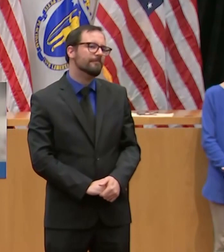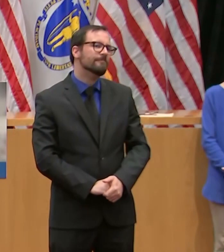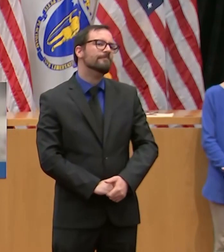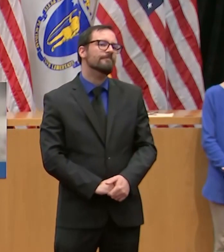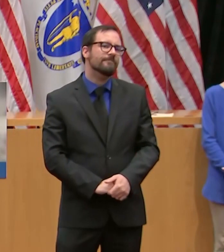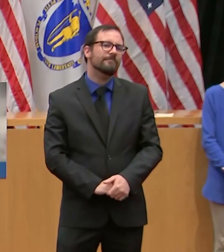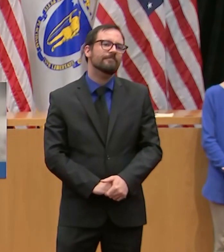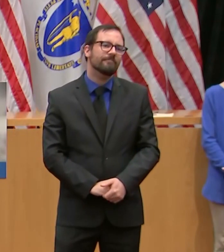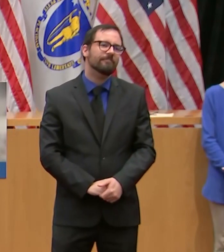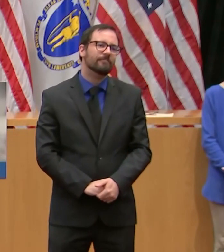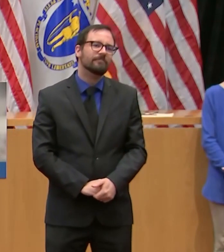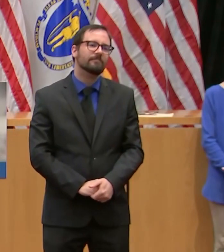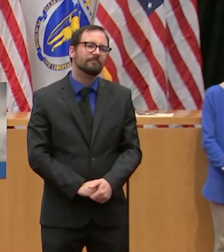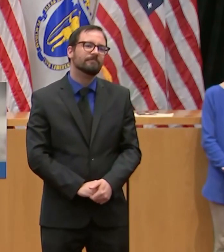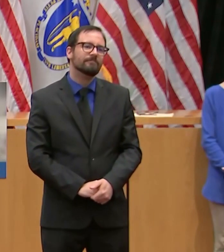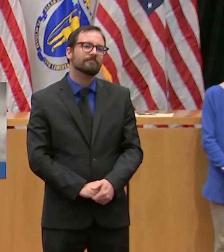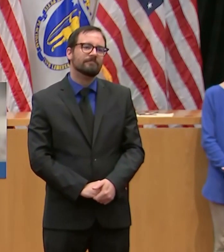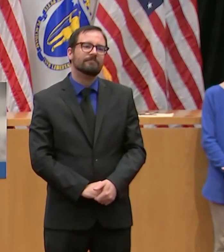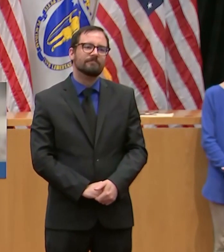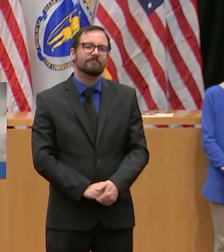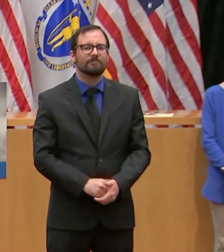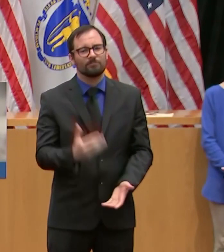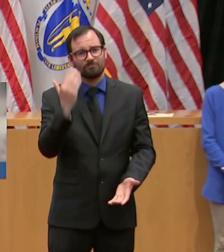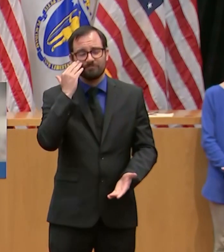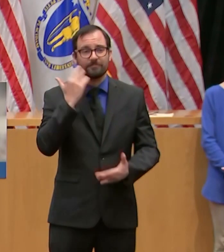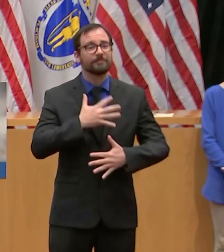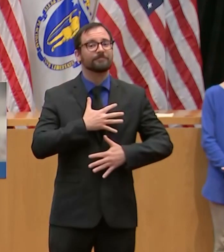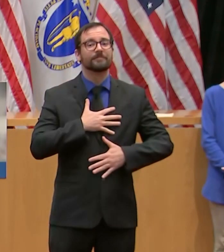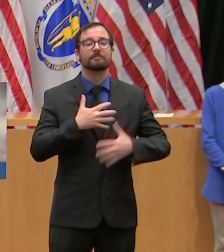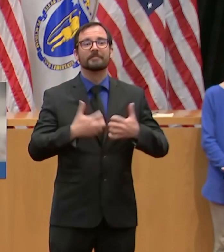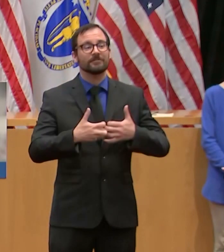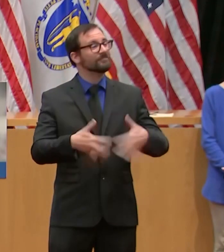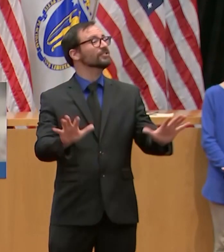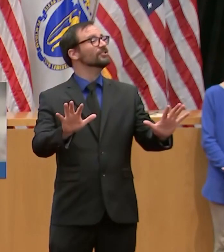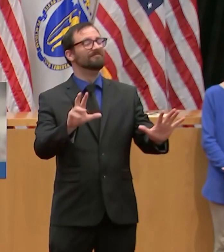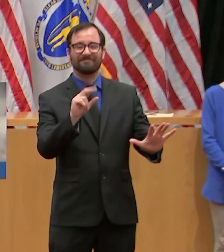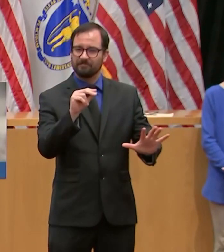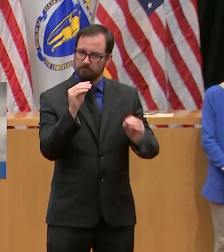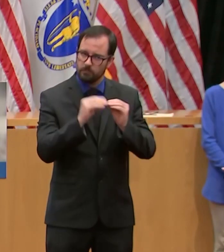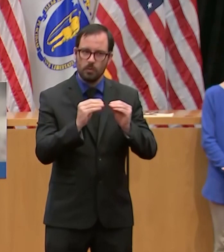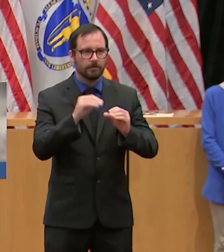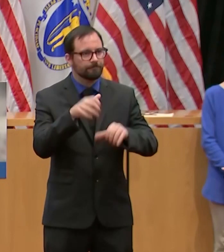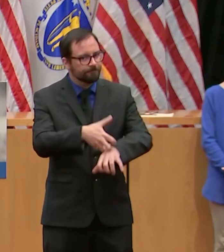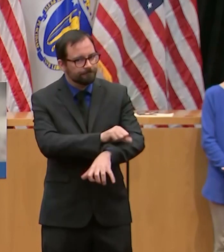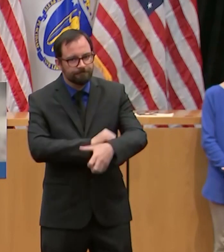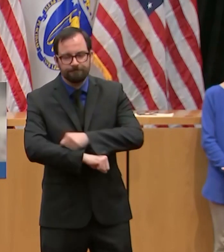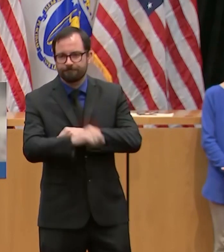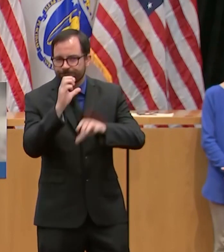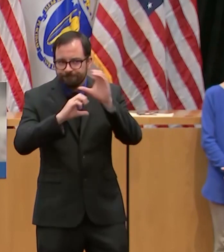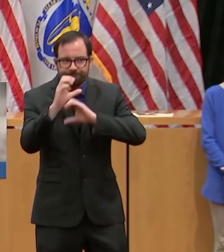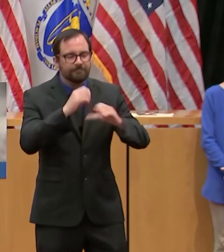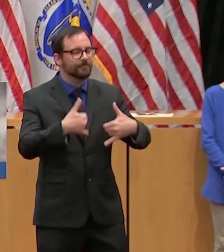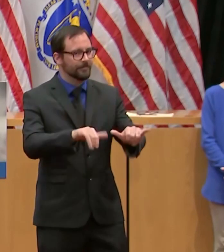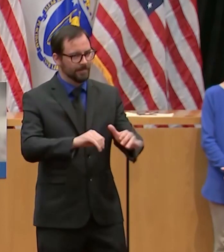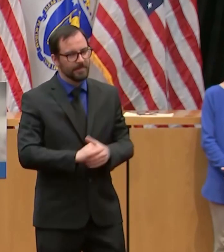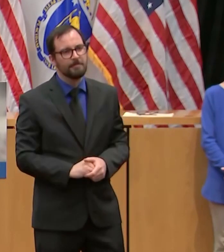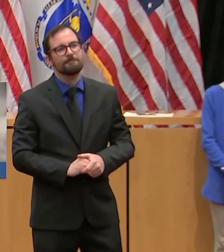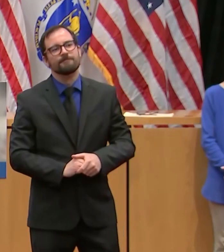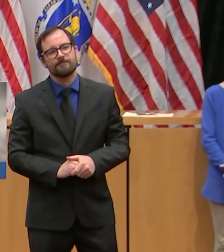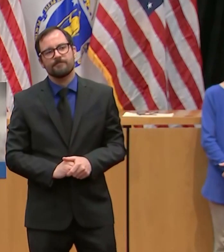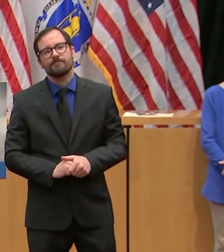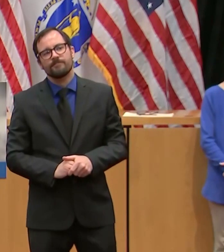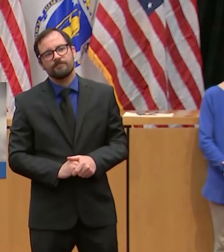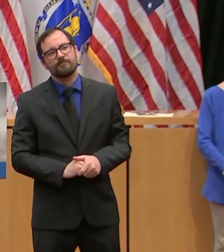need more, and we will continue to work every avenue we can to get them. Earlier today, I signed 3 executive orders to help